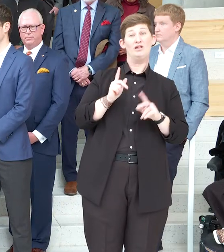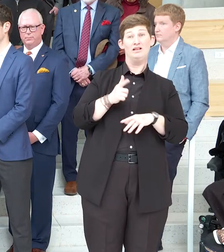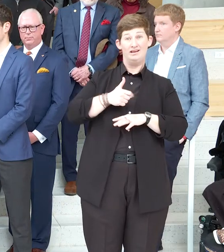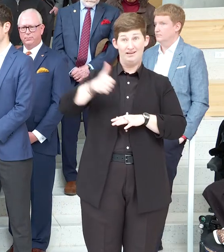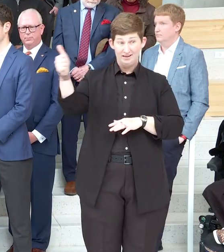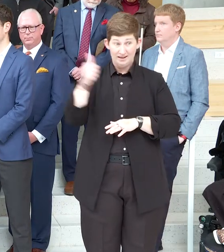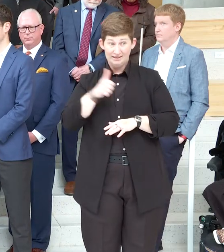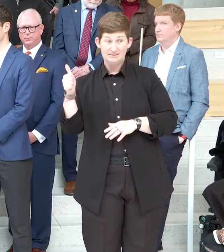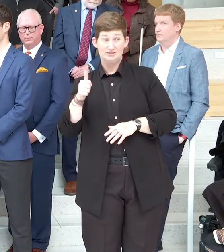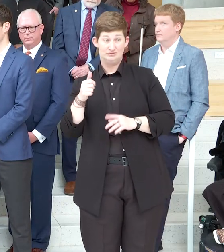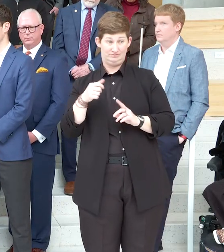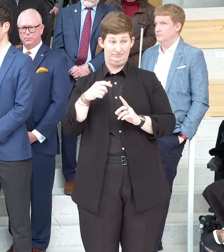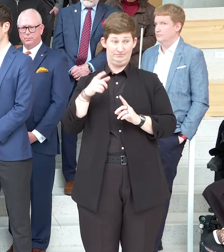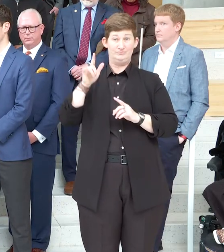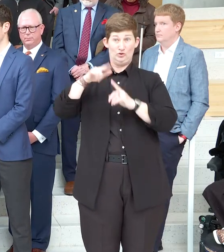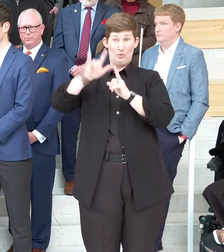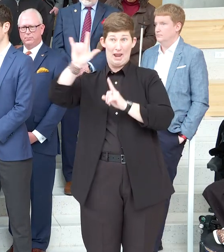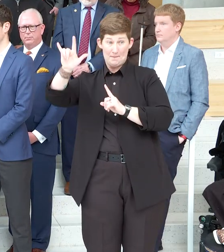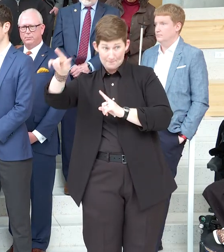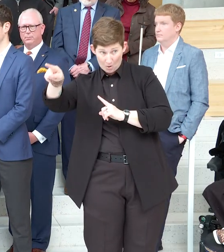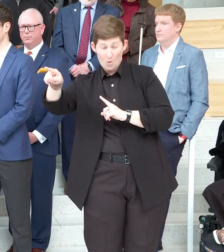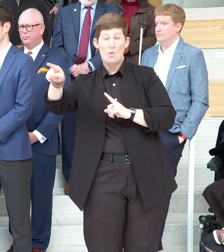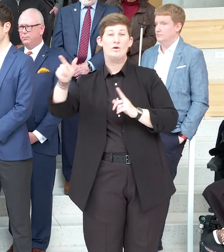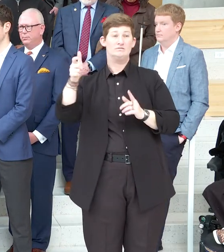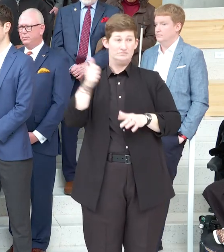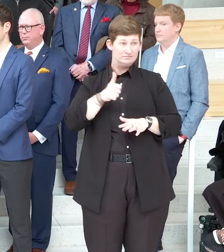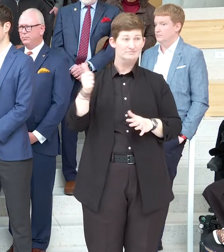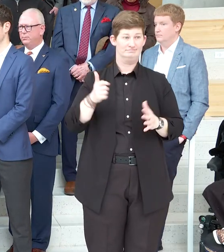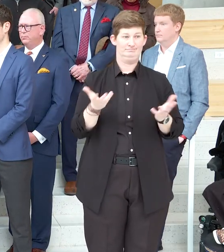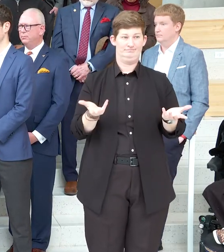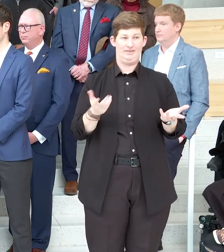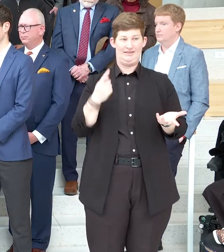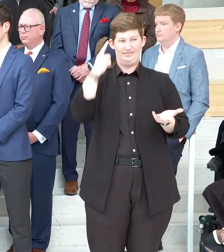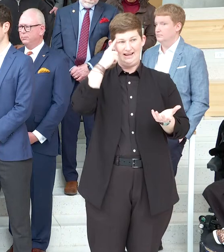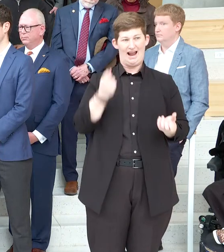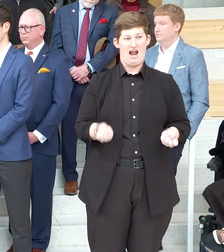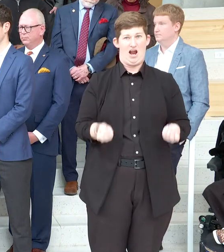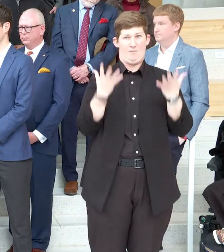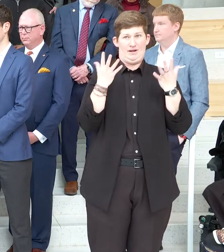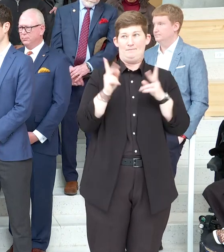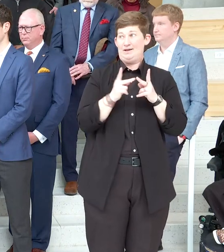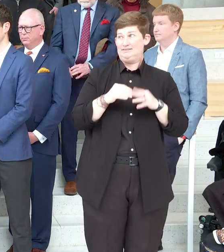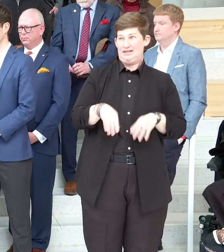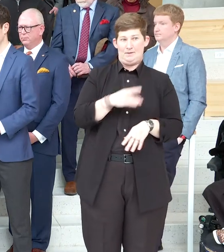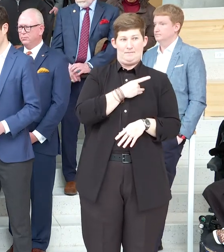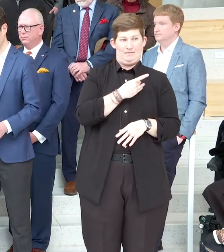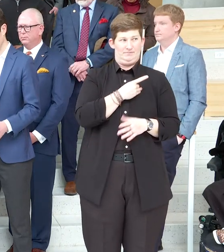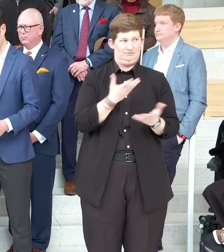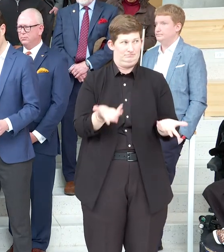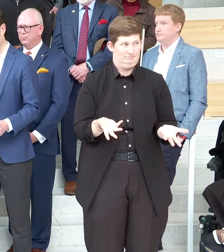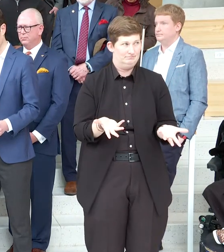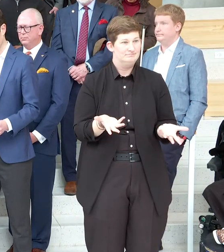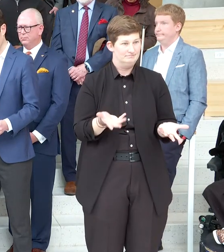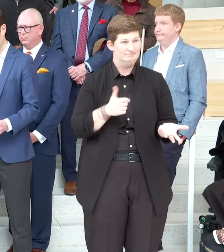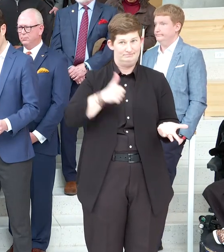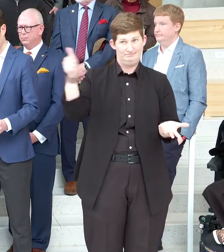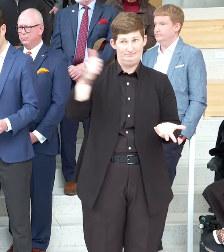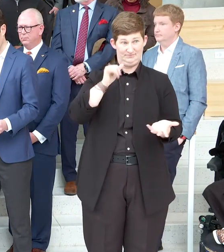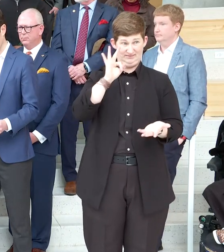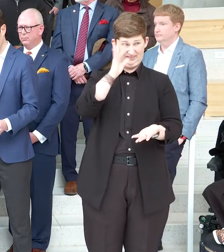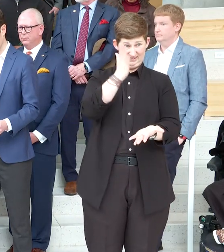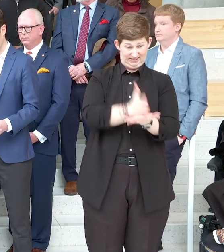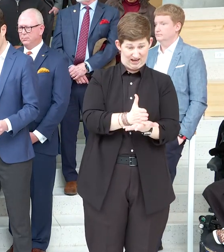sizable portion of those trips involving locations within Minneapolis, it's clear that if Uber and Lyft stop serving the